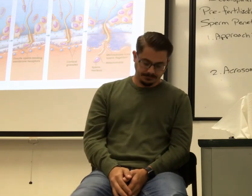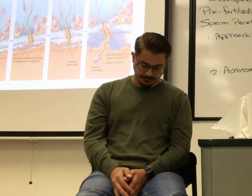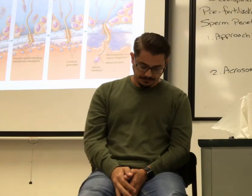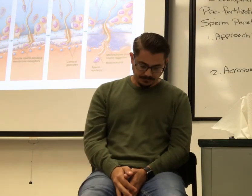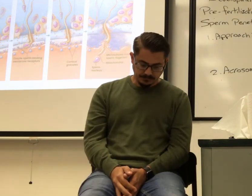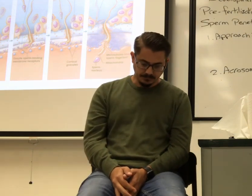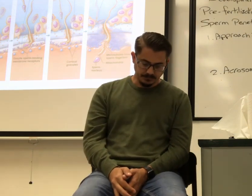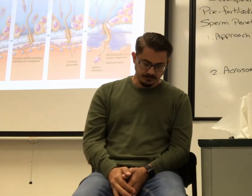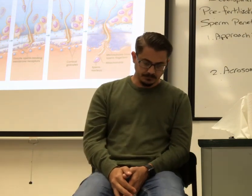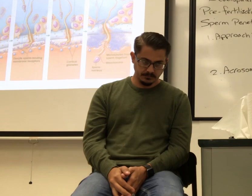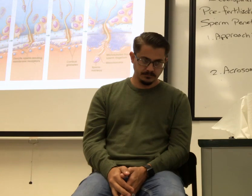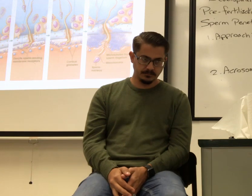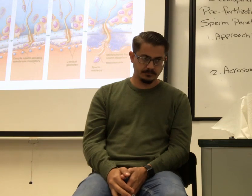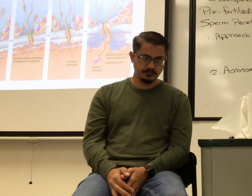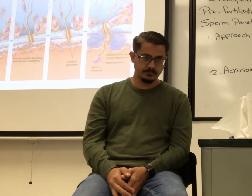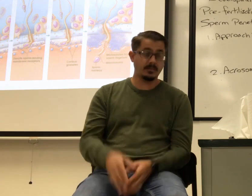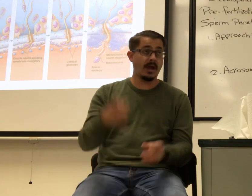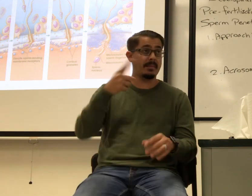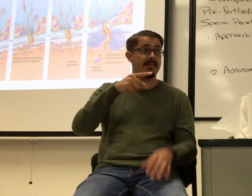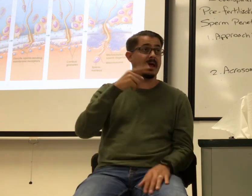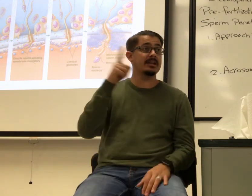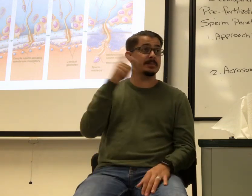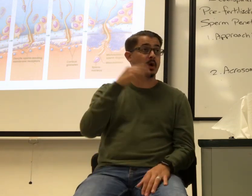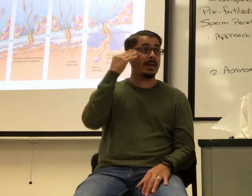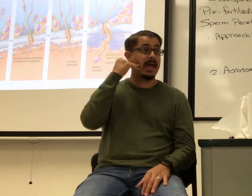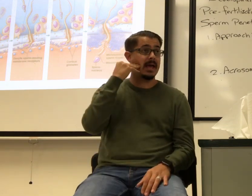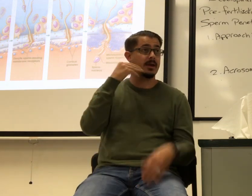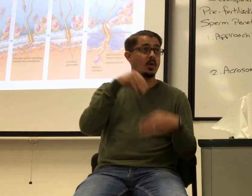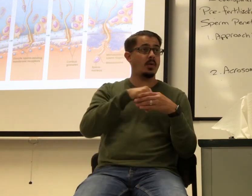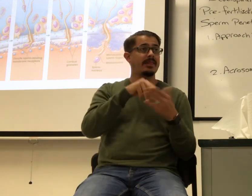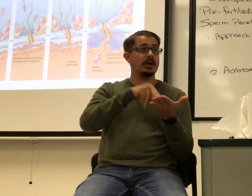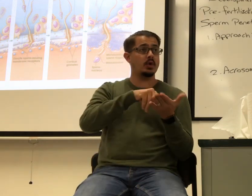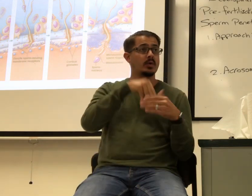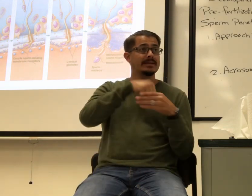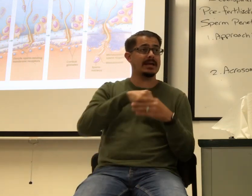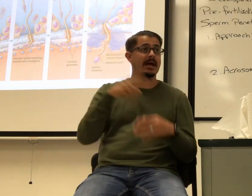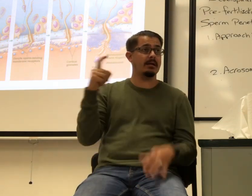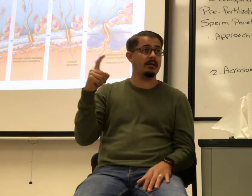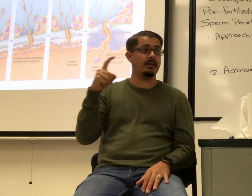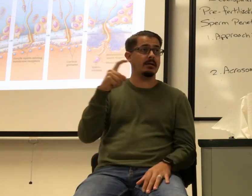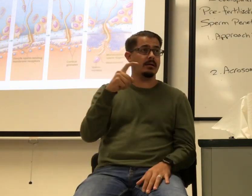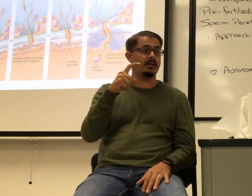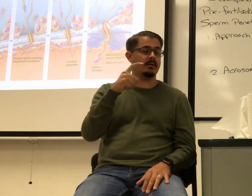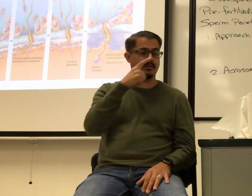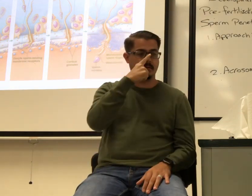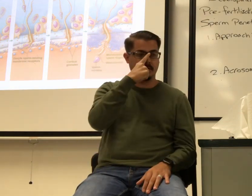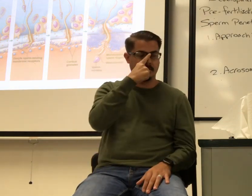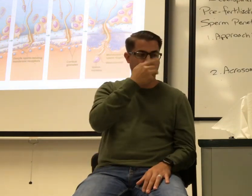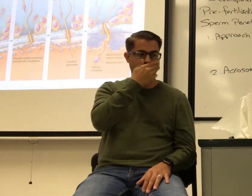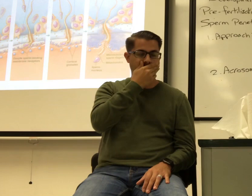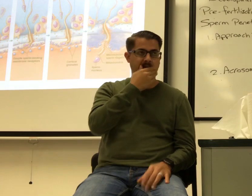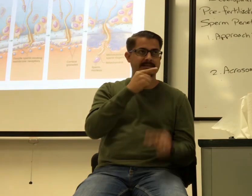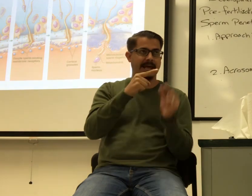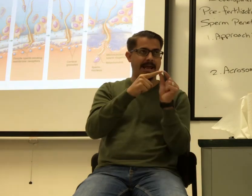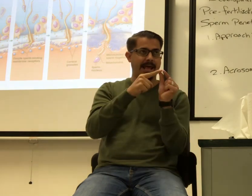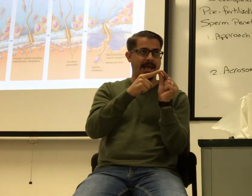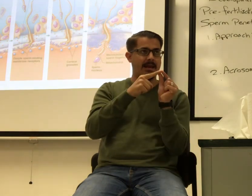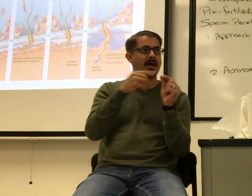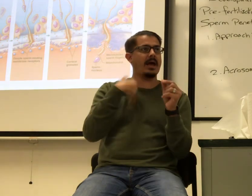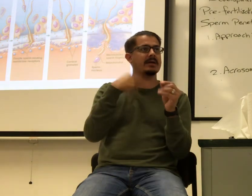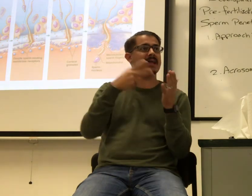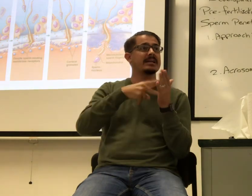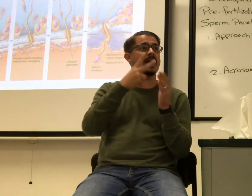What's going to happen is you have that sperm head with the nuke inside, like I drew before. It has the double